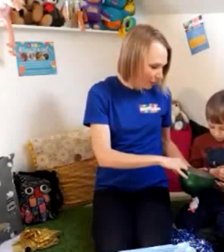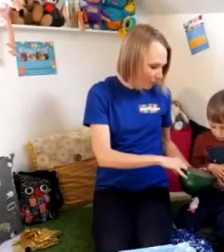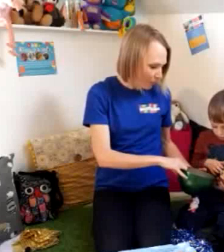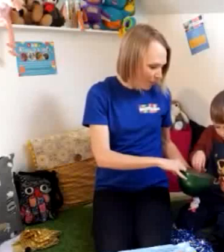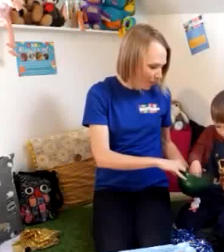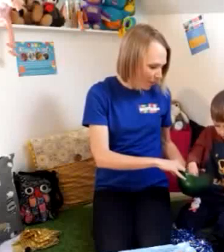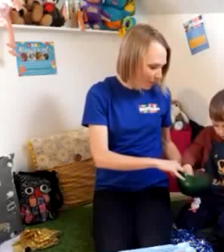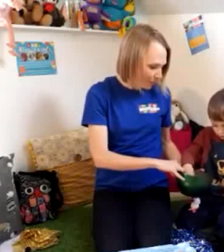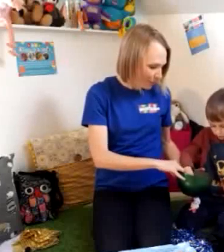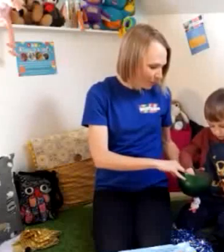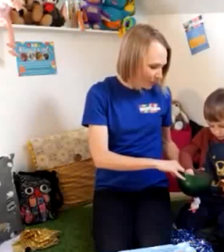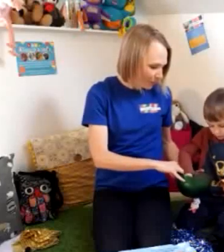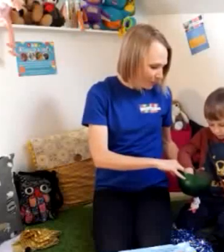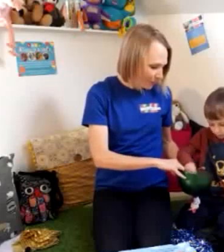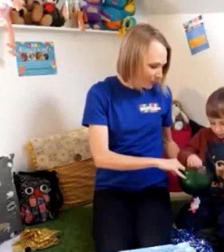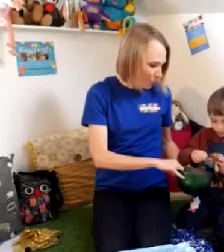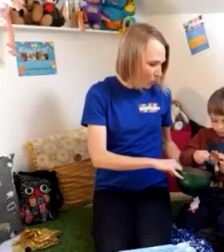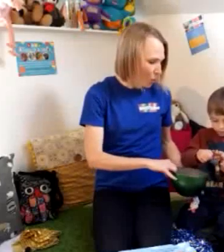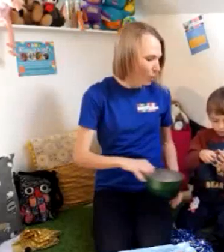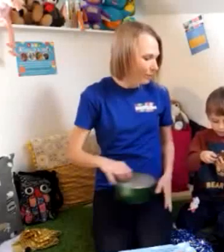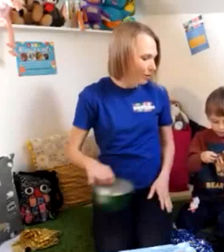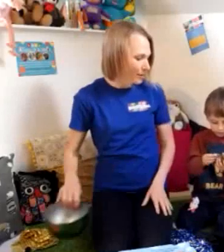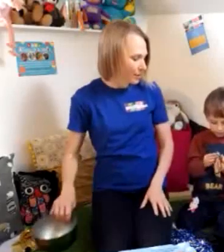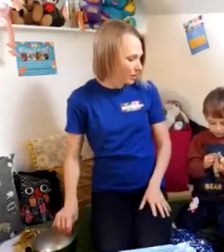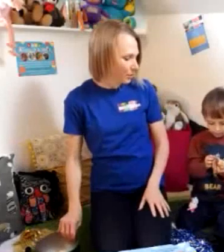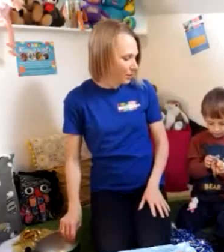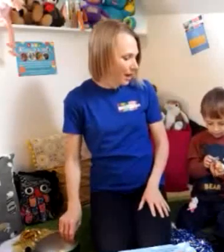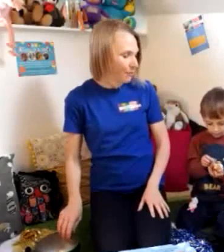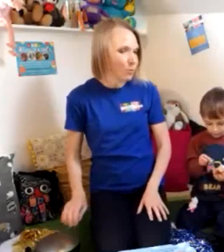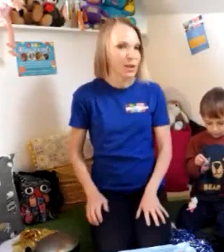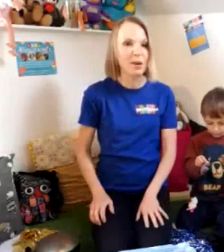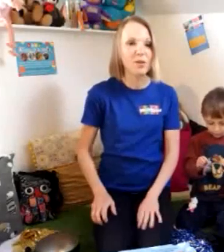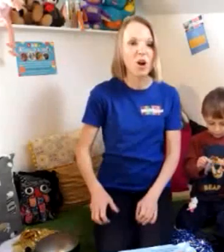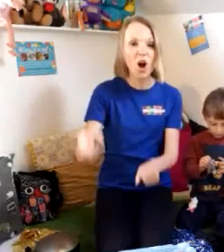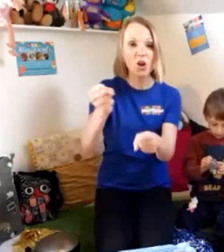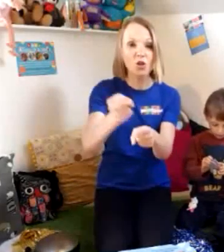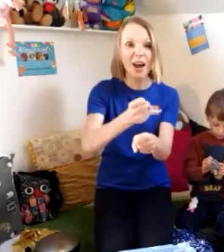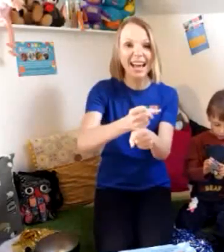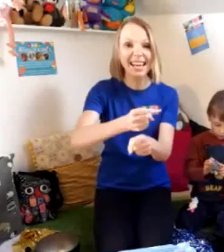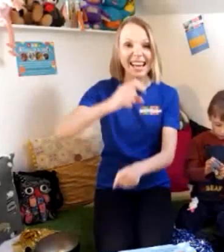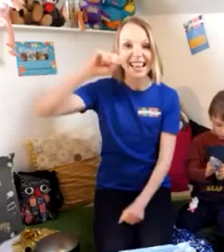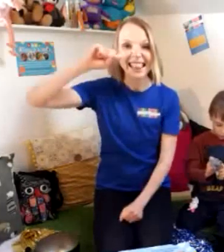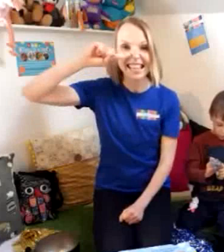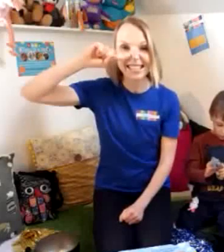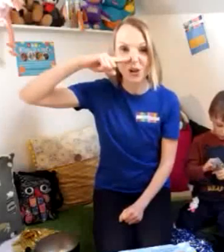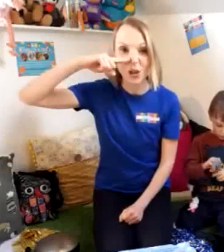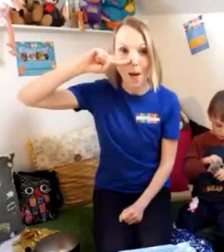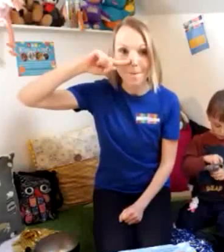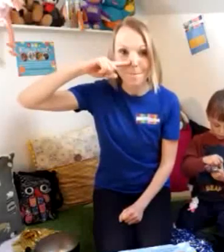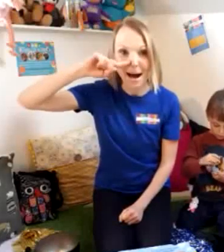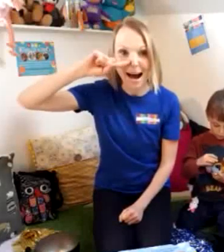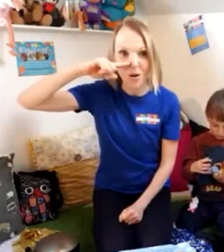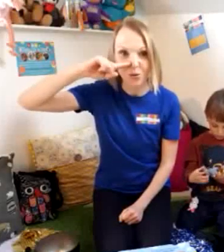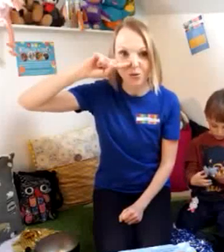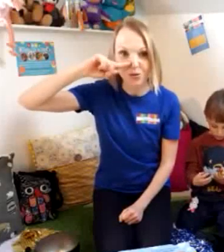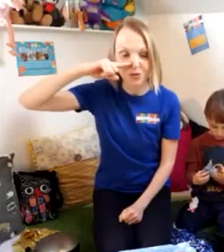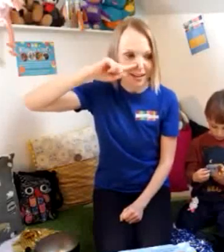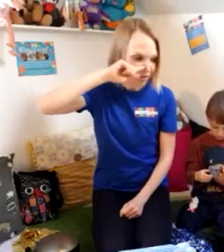another one. Oh, we've already done this one, haven't we? We've got a grey little mouse.